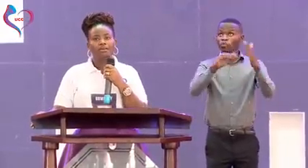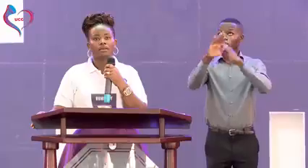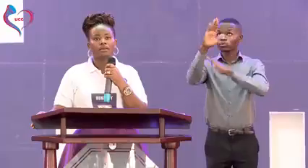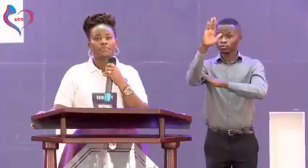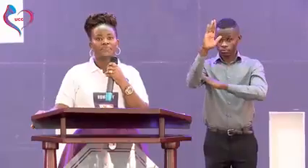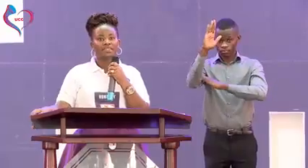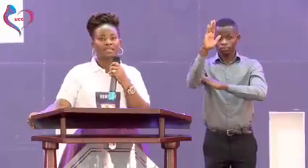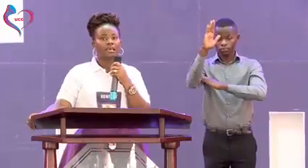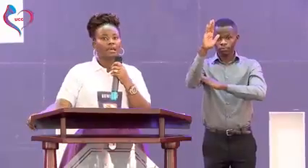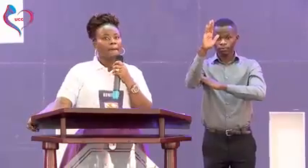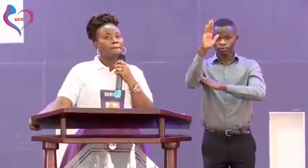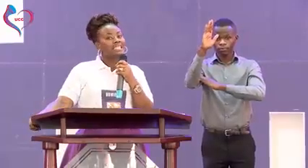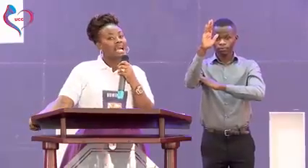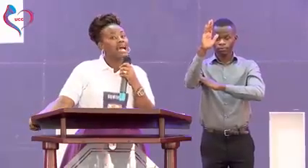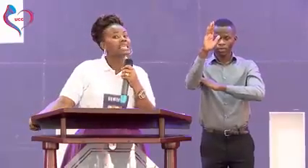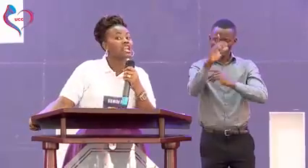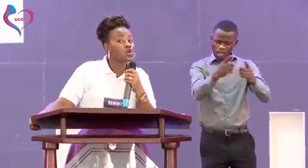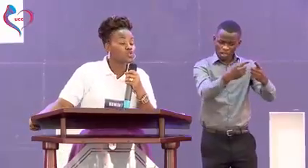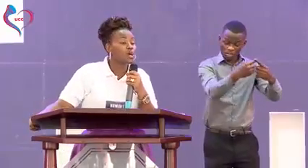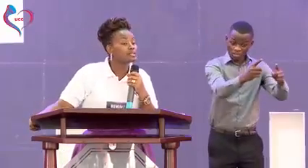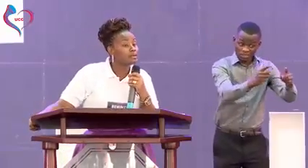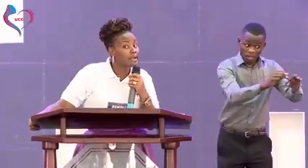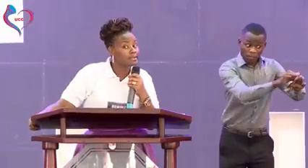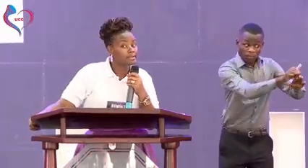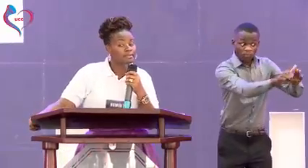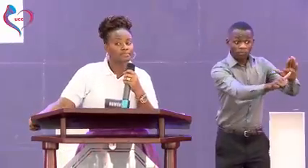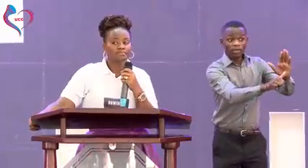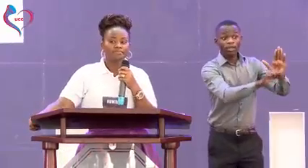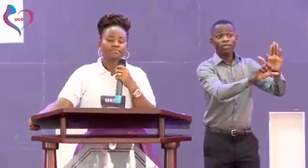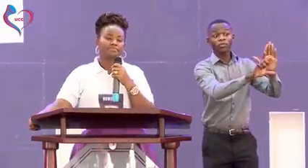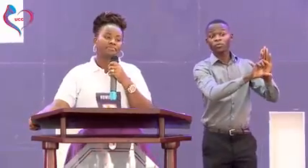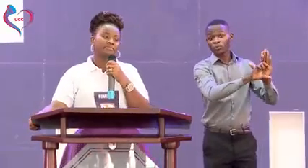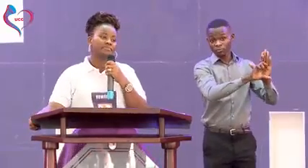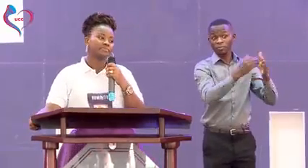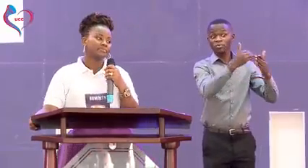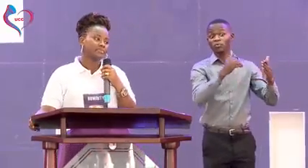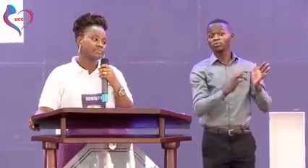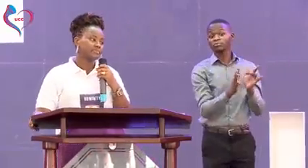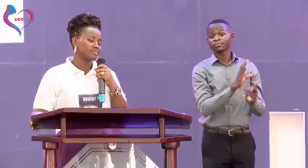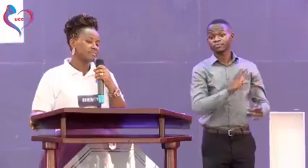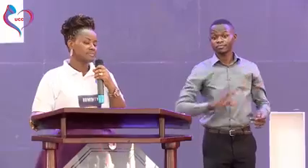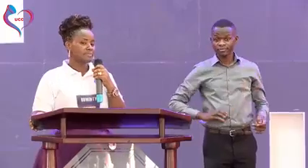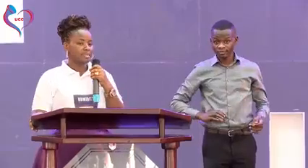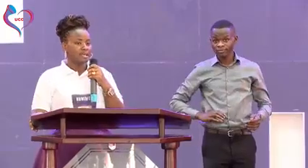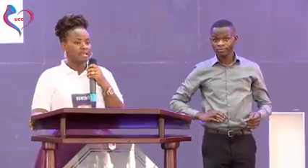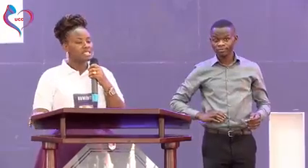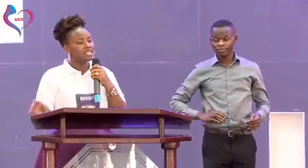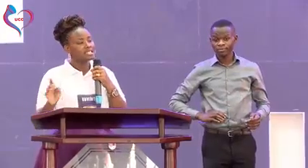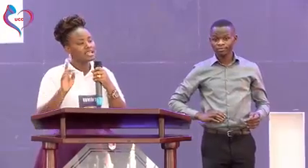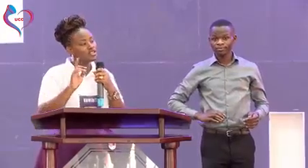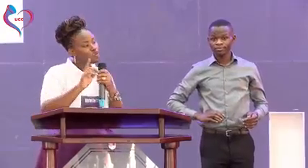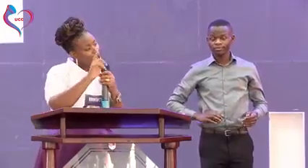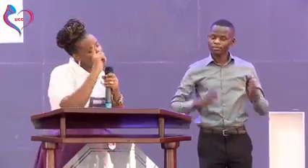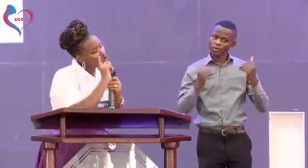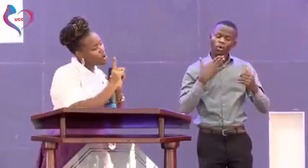awatali mateka erika tonda, but under law towards Christ. Nayo wansi wa mateka eri Kristo. Let me